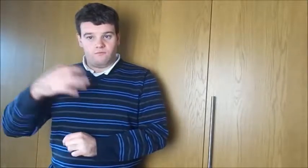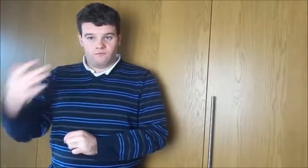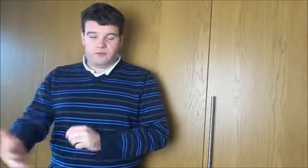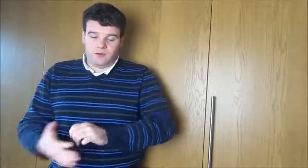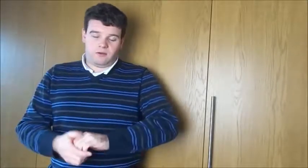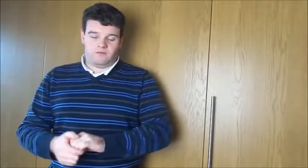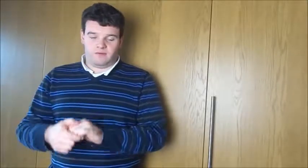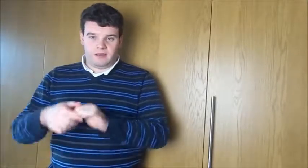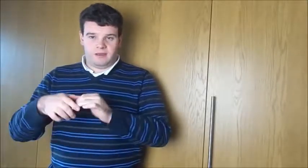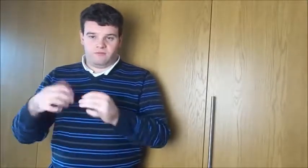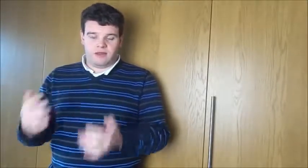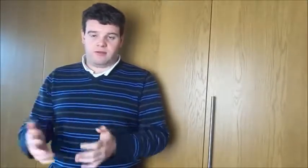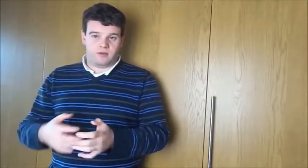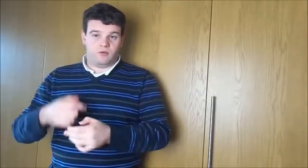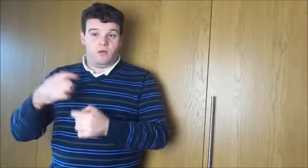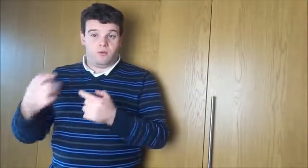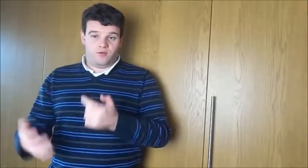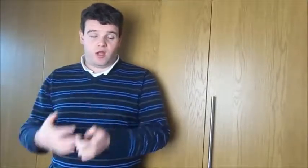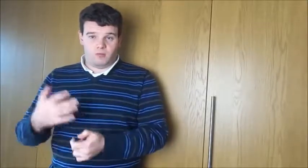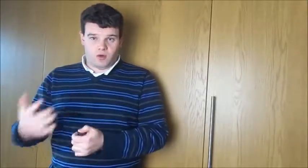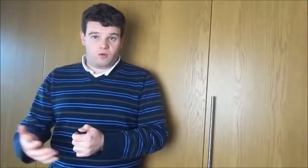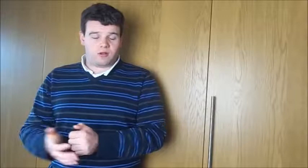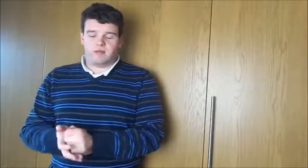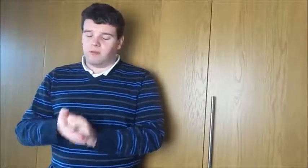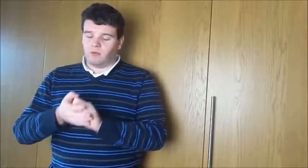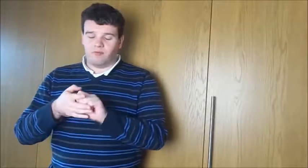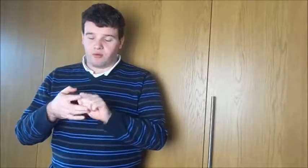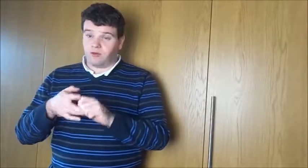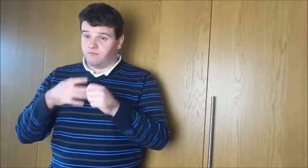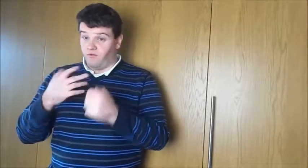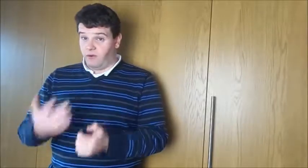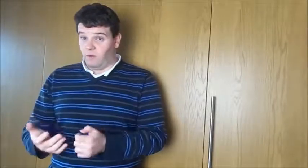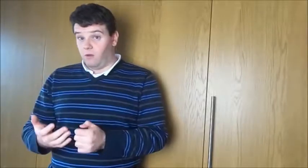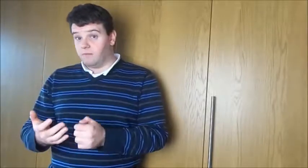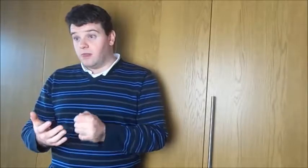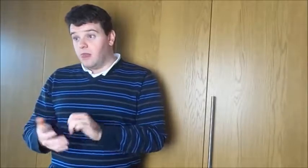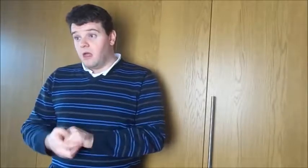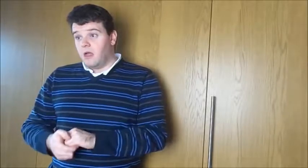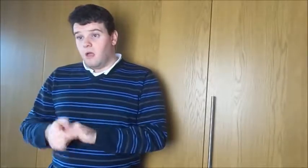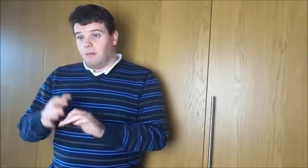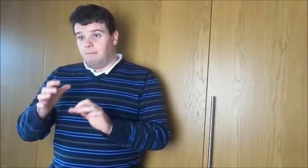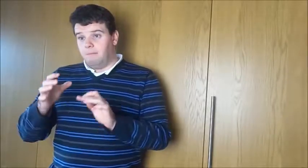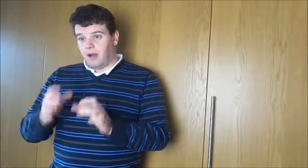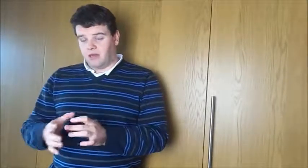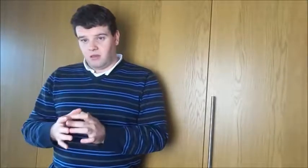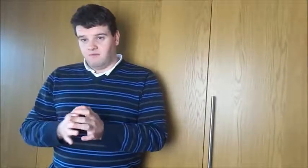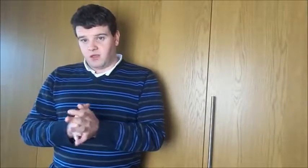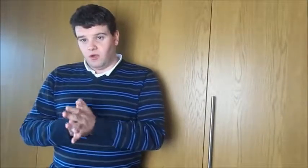you know, kind of in relation to German culture, they were brought up very well. But